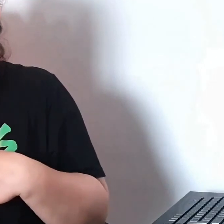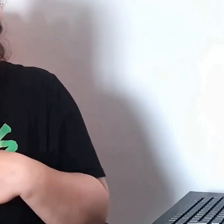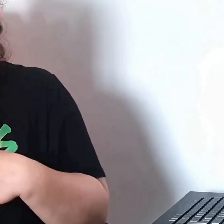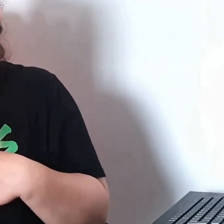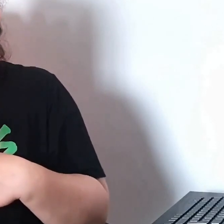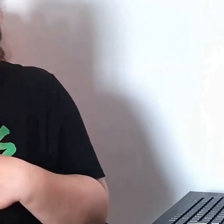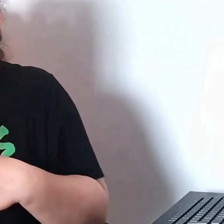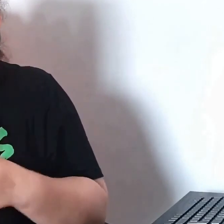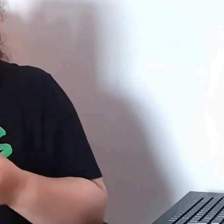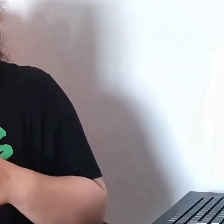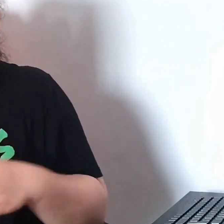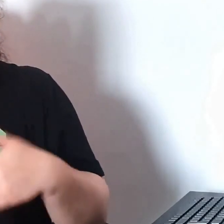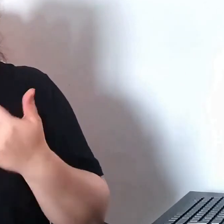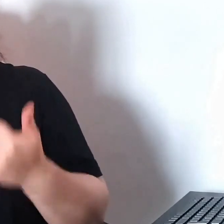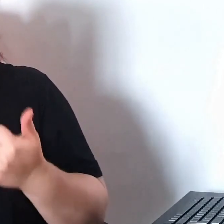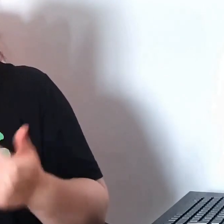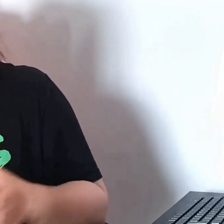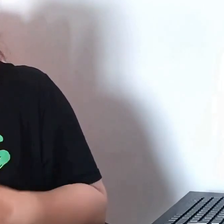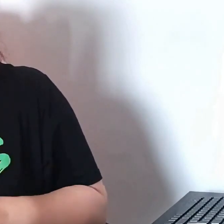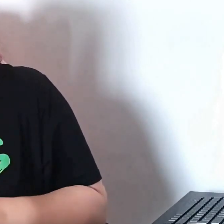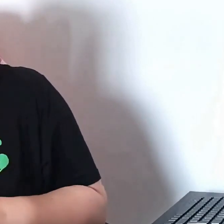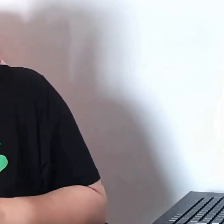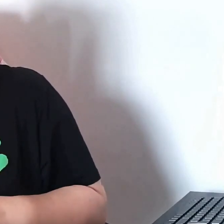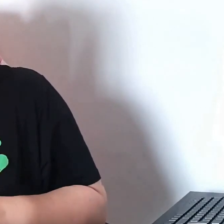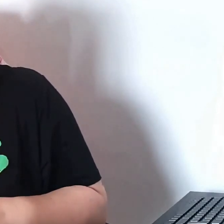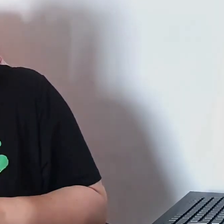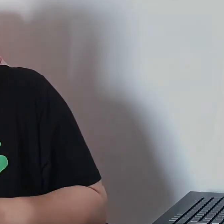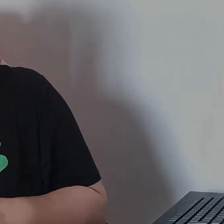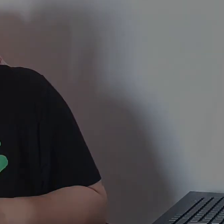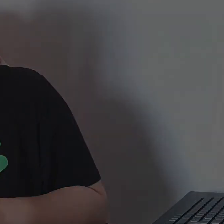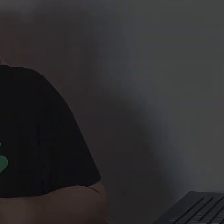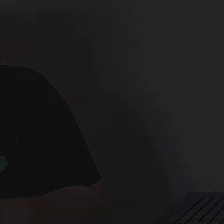Bea and make them feel okay.